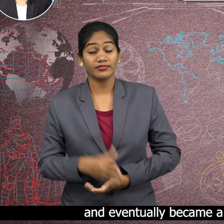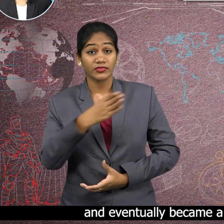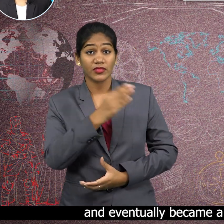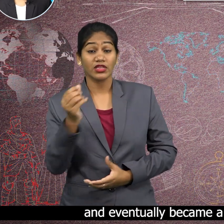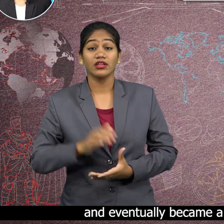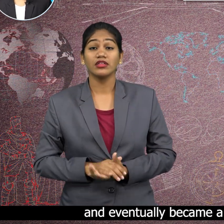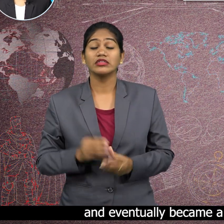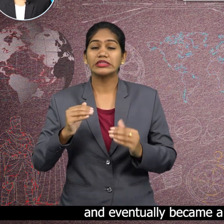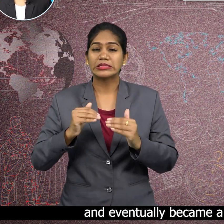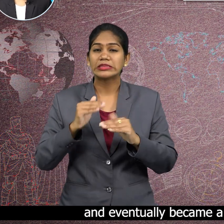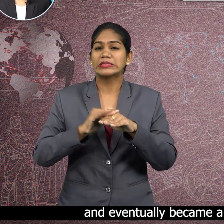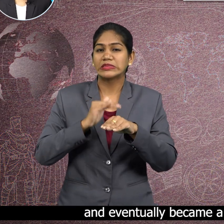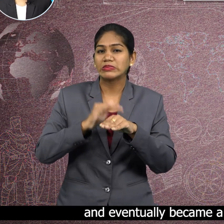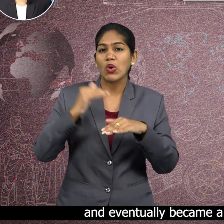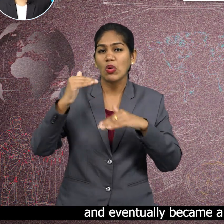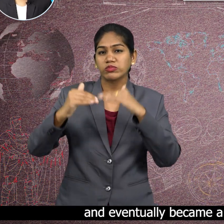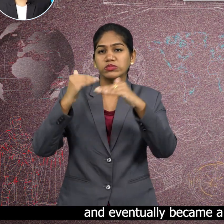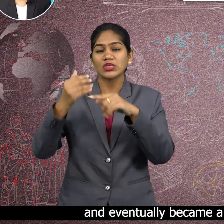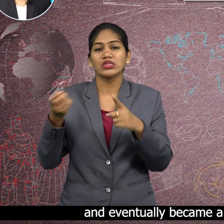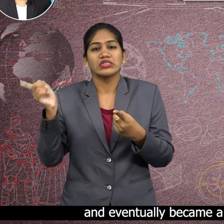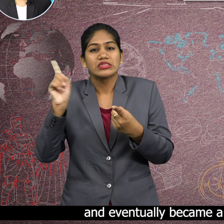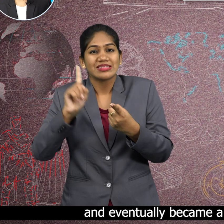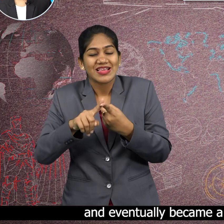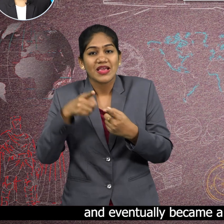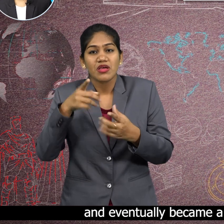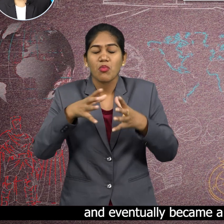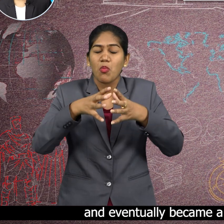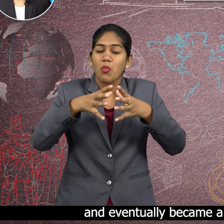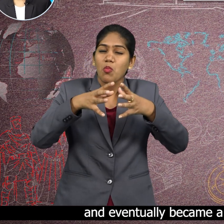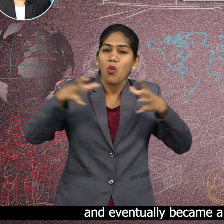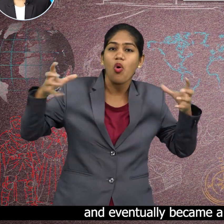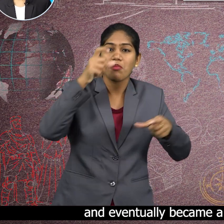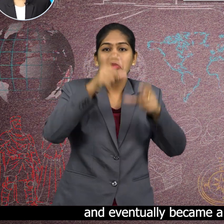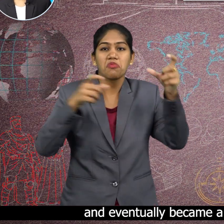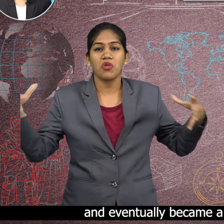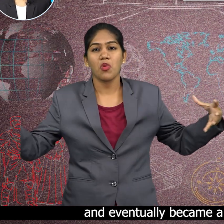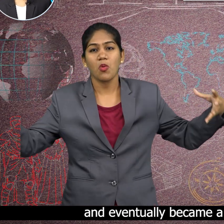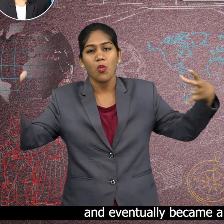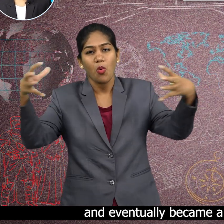And eventually became a massive people's movement.